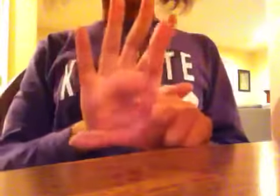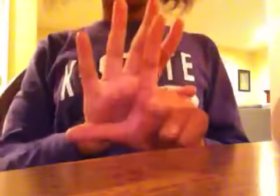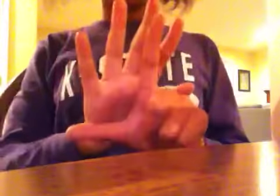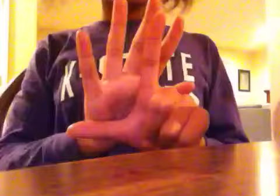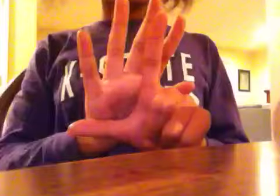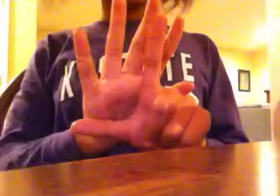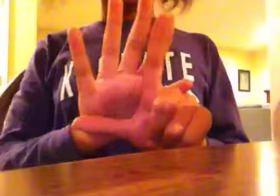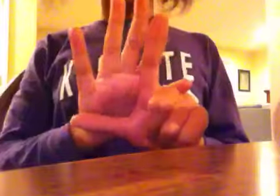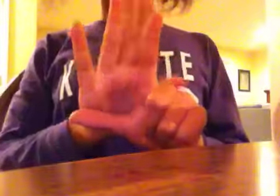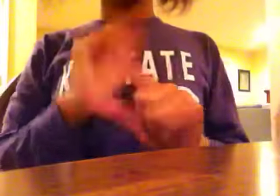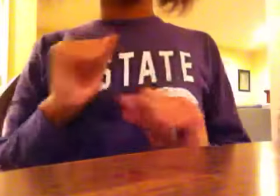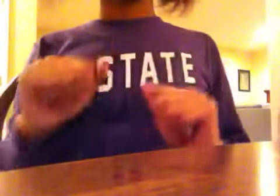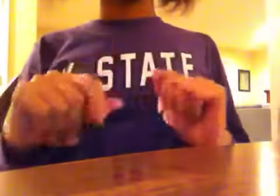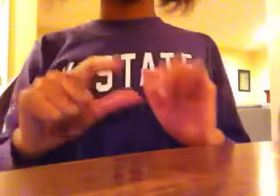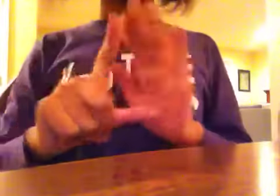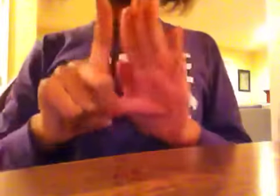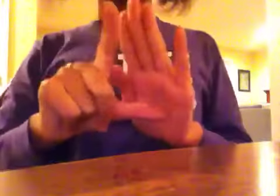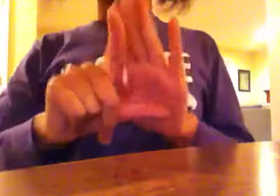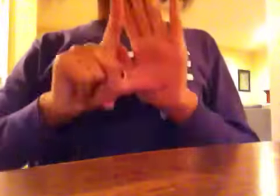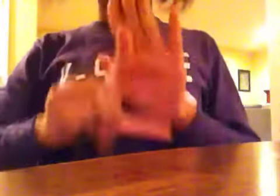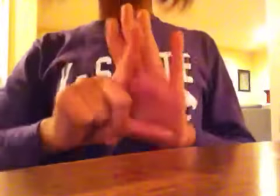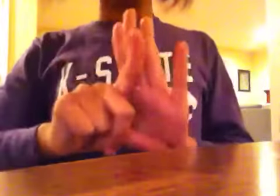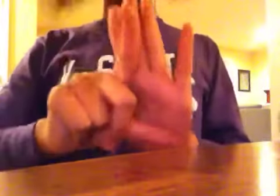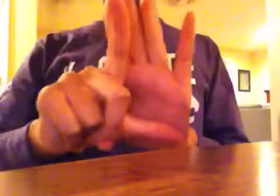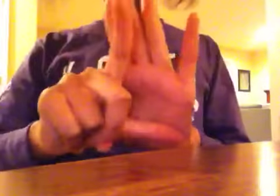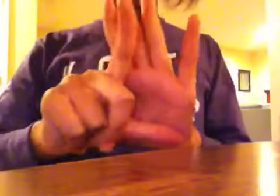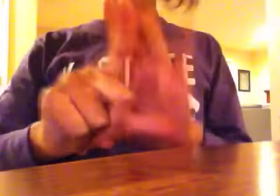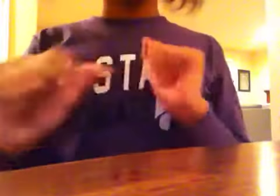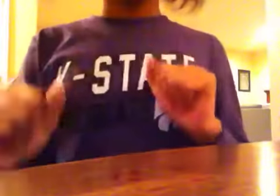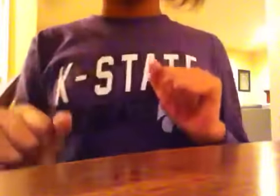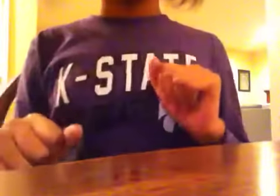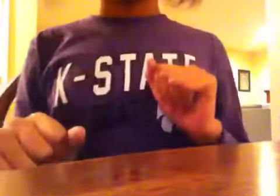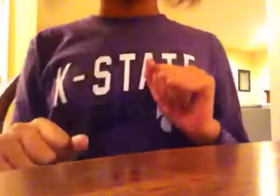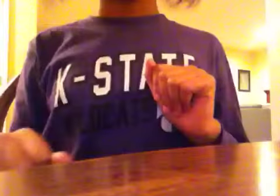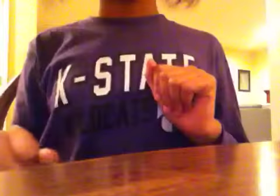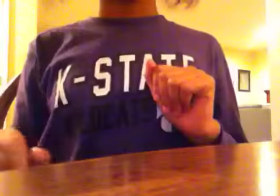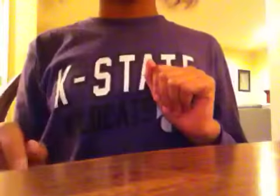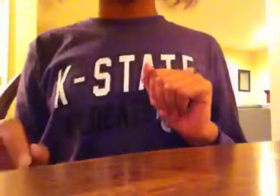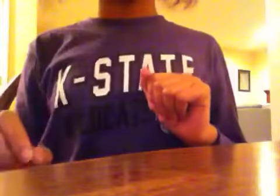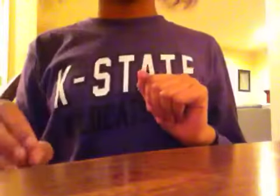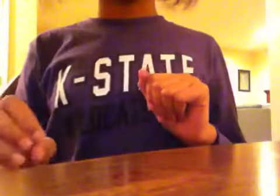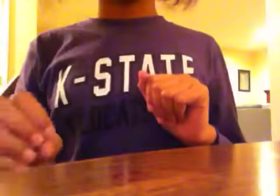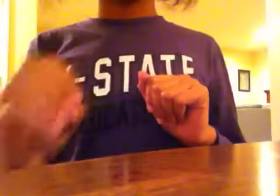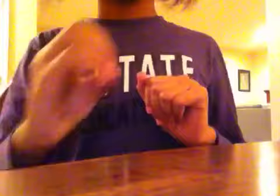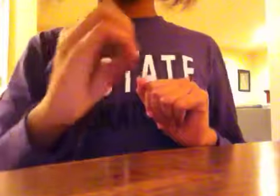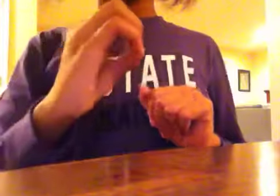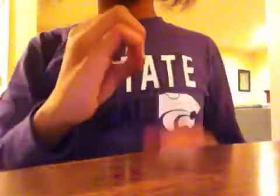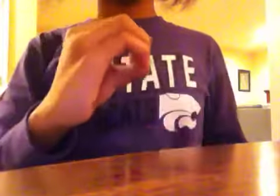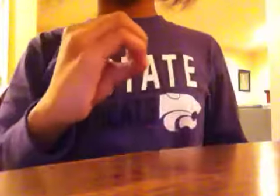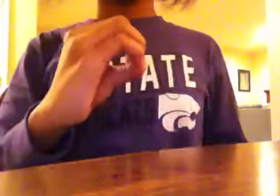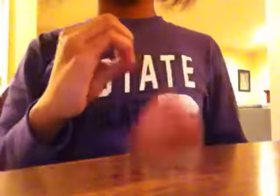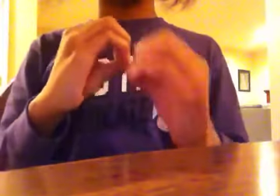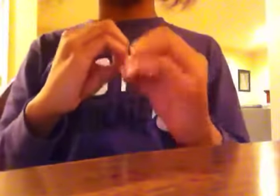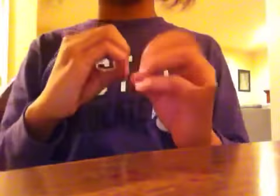okay sorry I was just testing you loser loser L and then you're gonna do O like